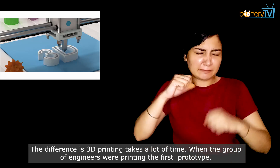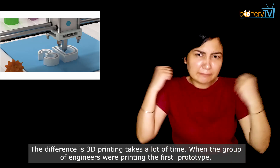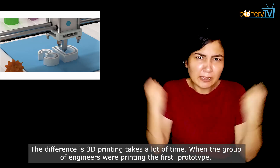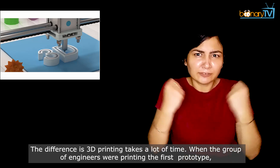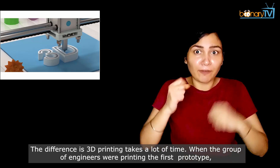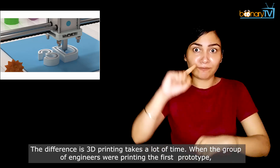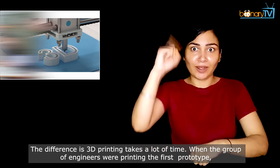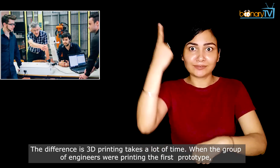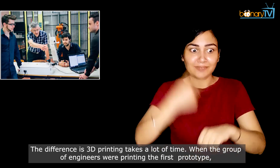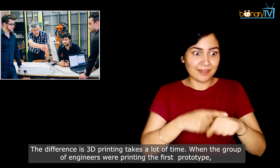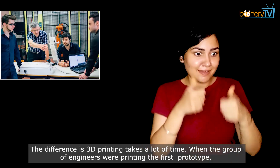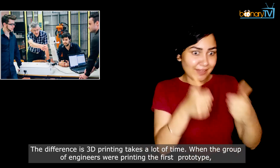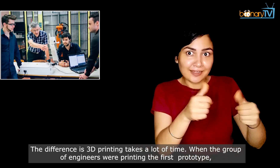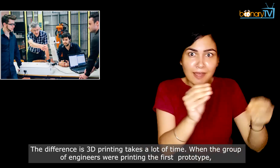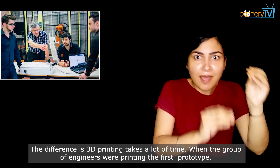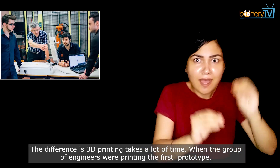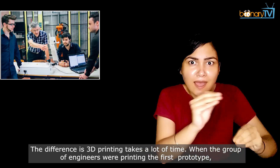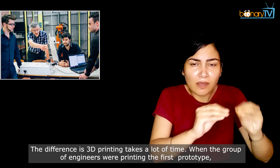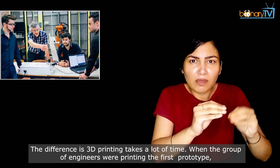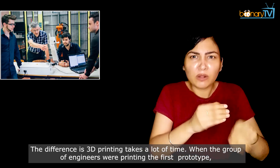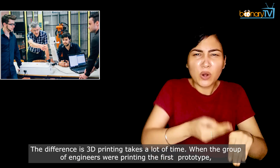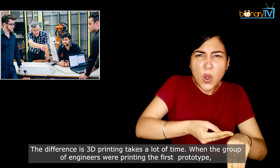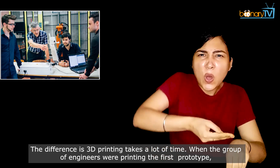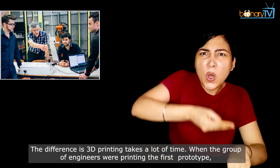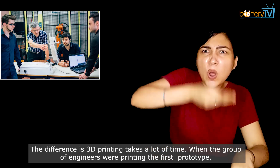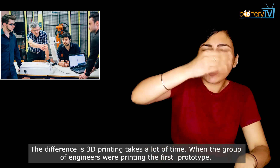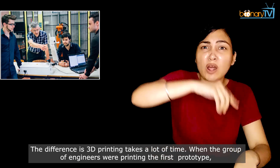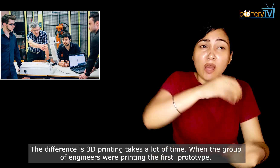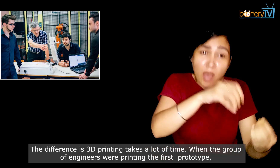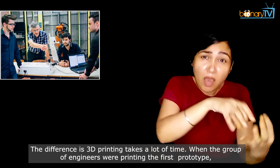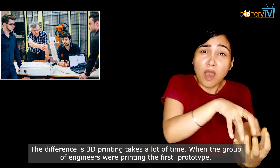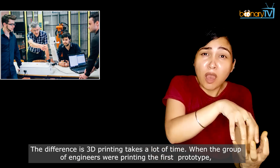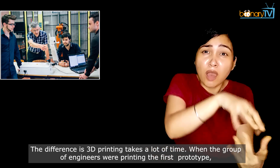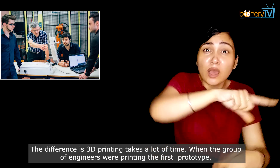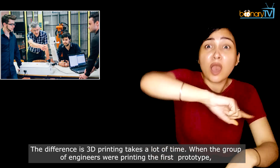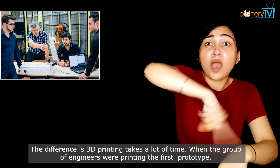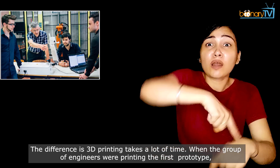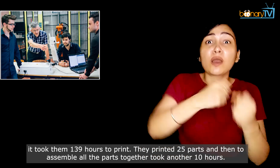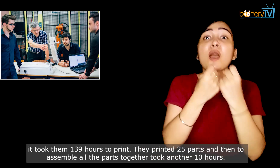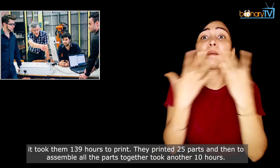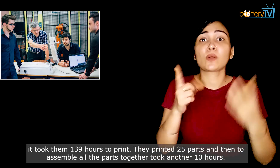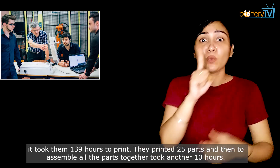When the group of engineers were printing the first prototype, it took them